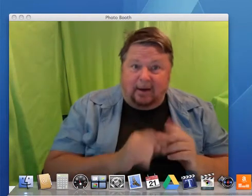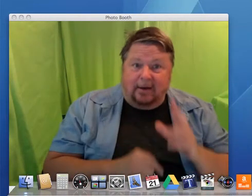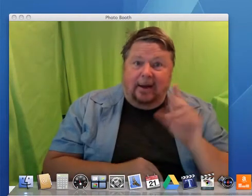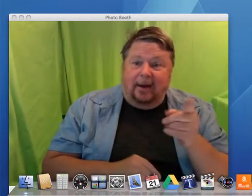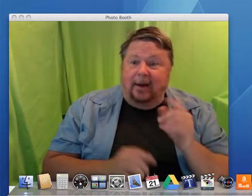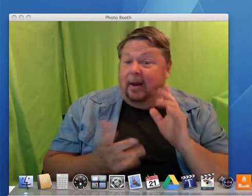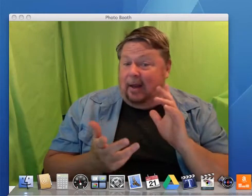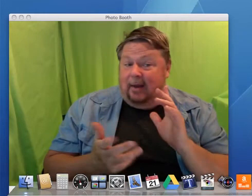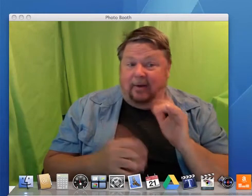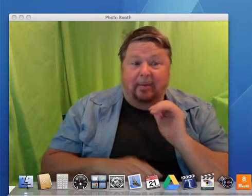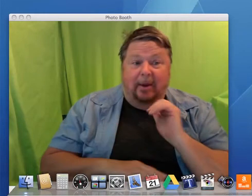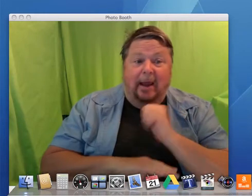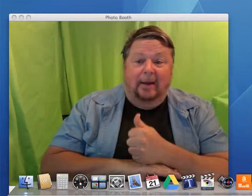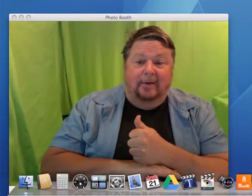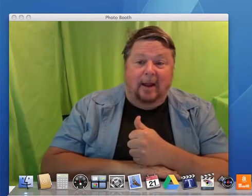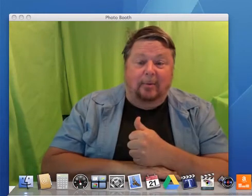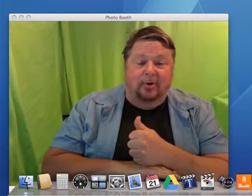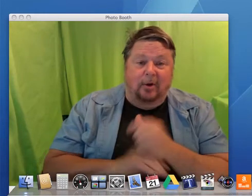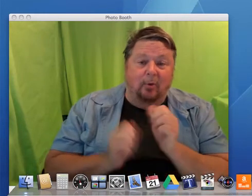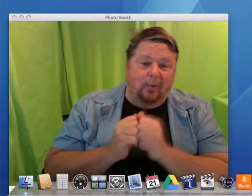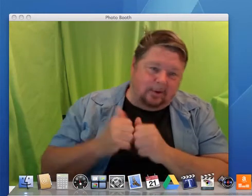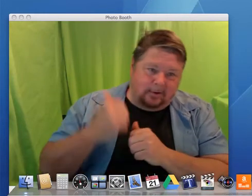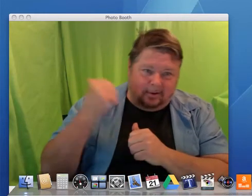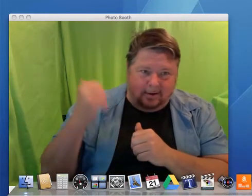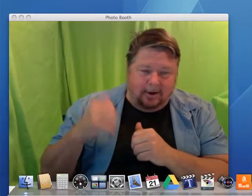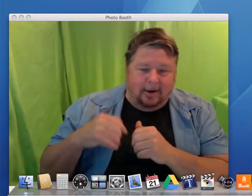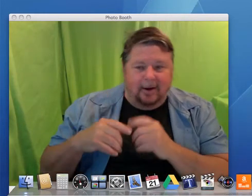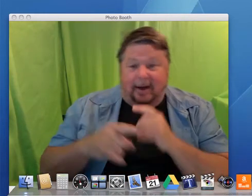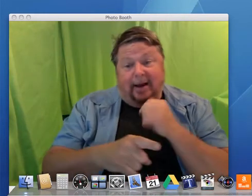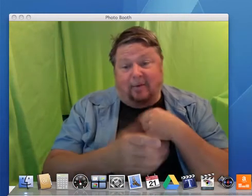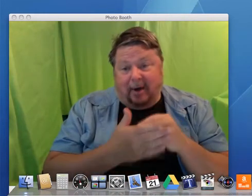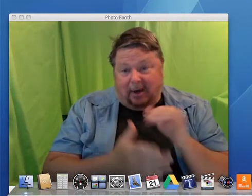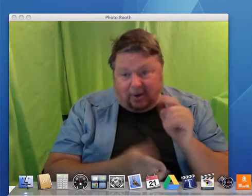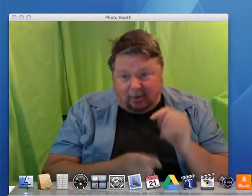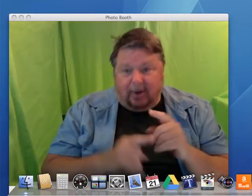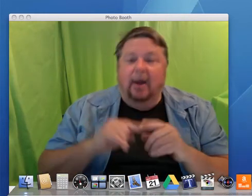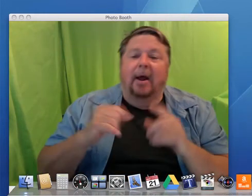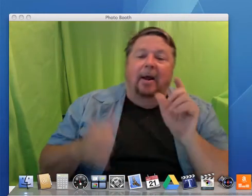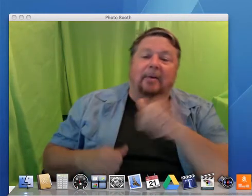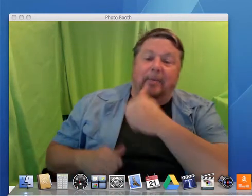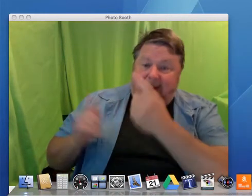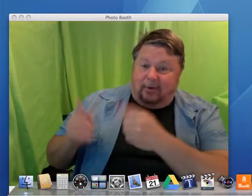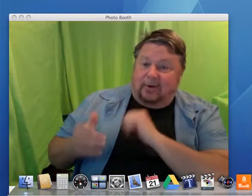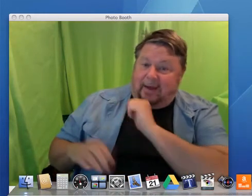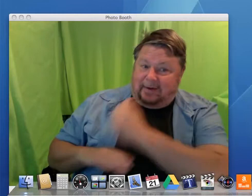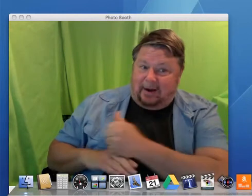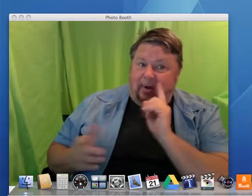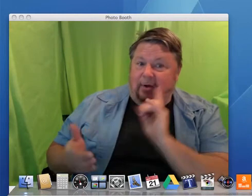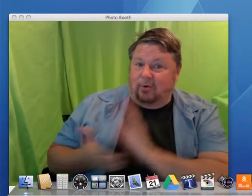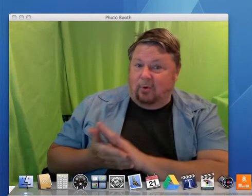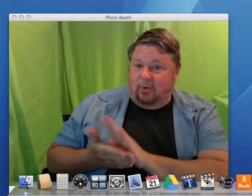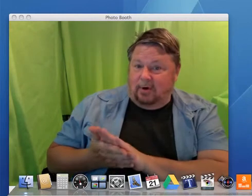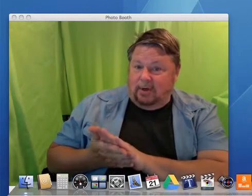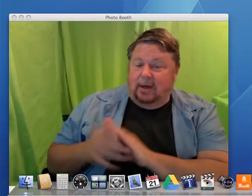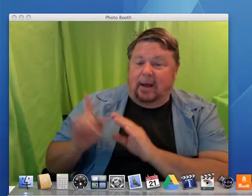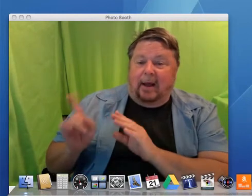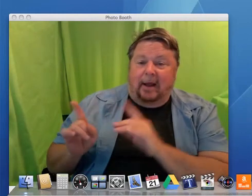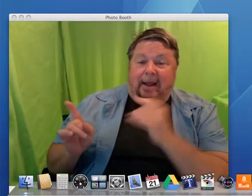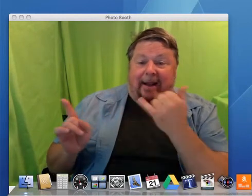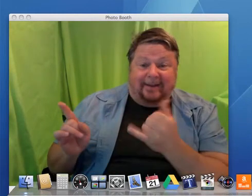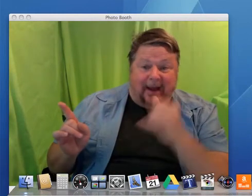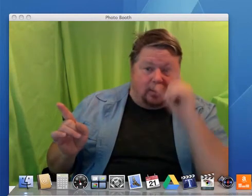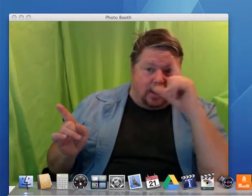and he ends up establishing he didn't have the money to do it, somebody else set up the school